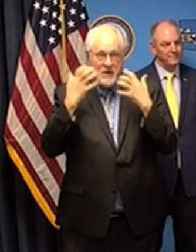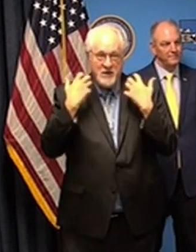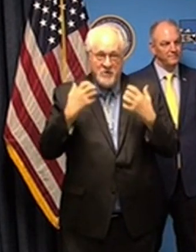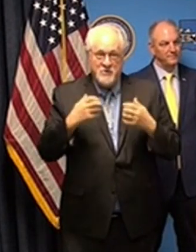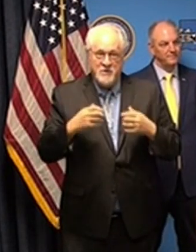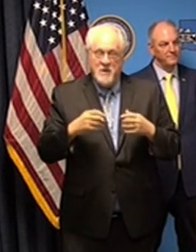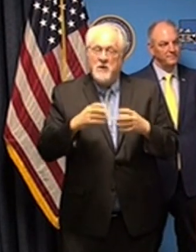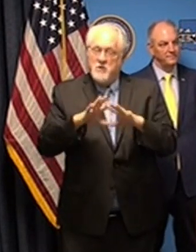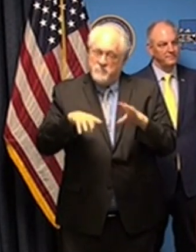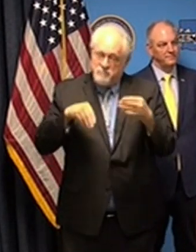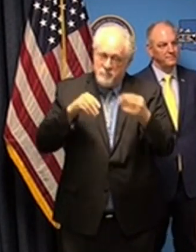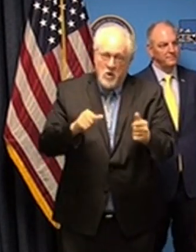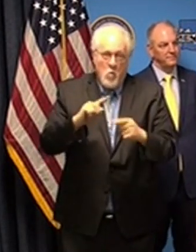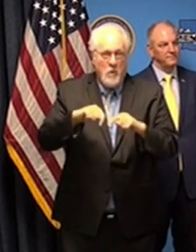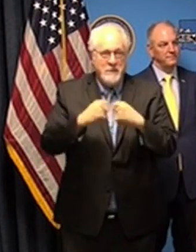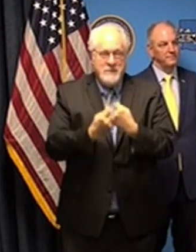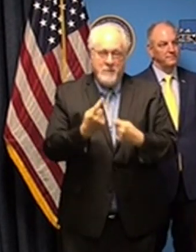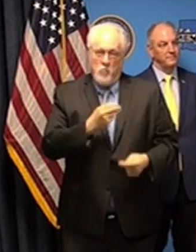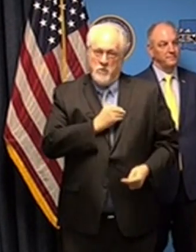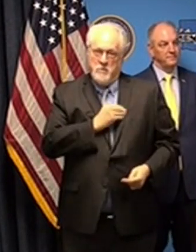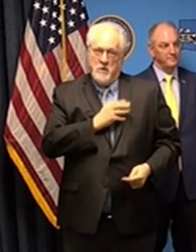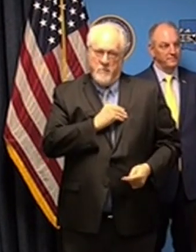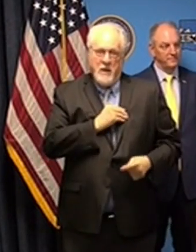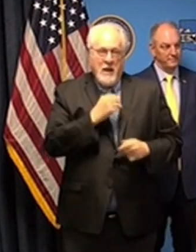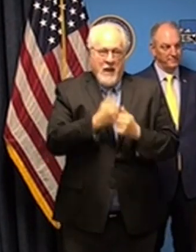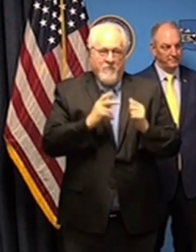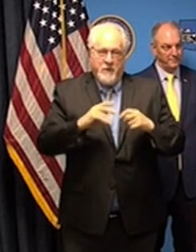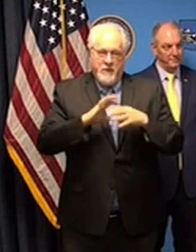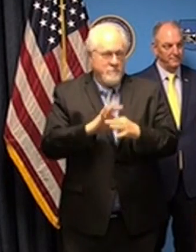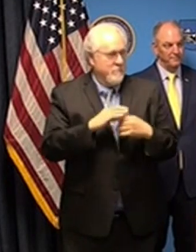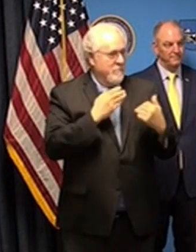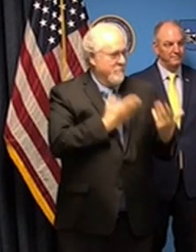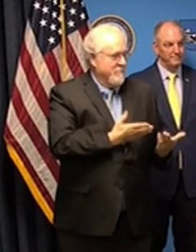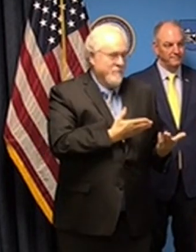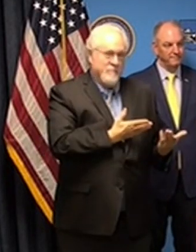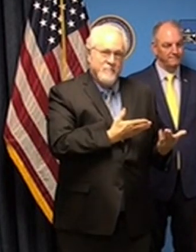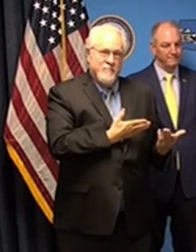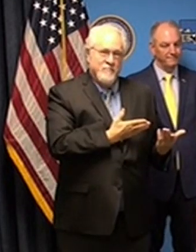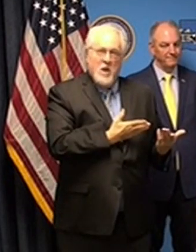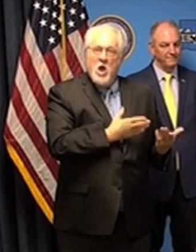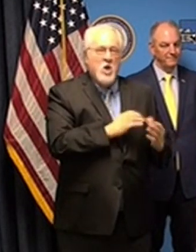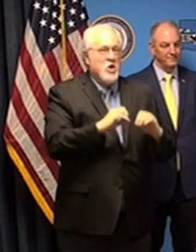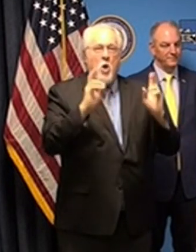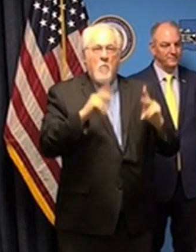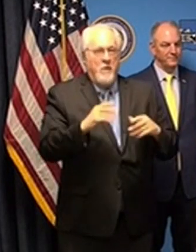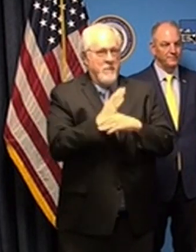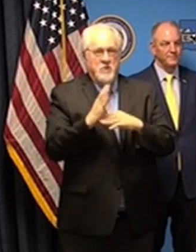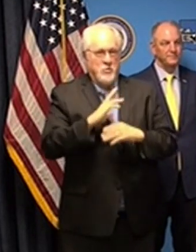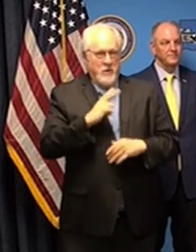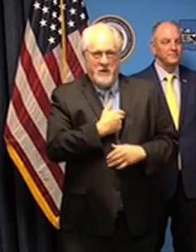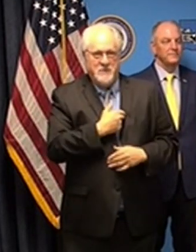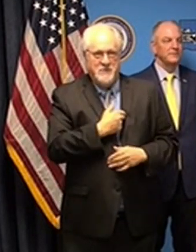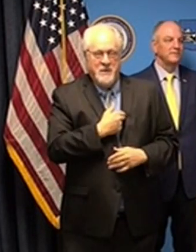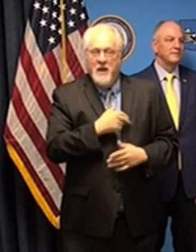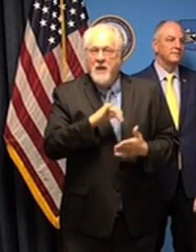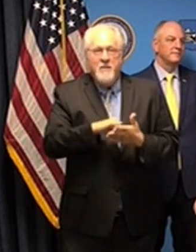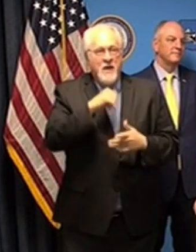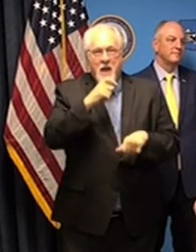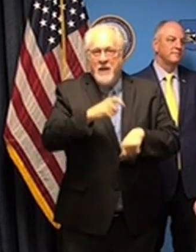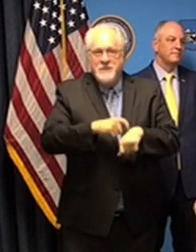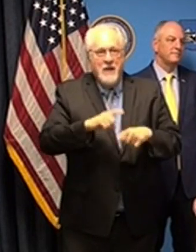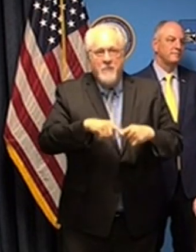about execution. It's about one team, one heartbeat, everybody pulling together. Like this, nobody gets in between us. This is